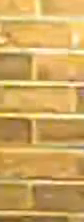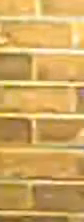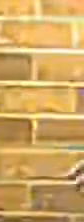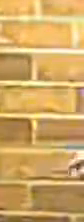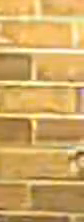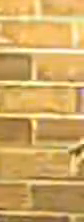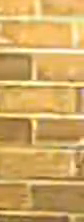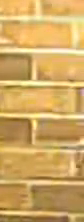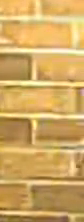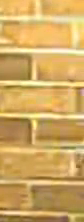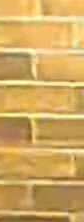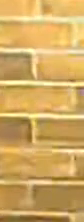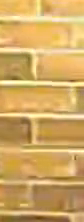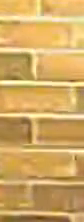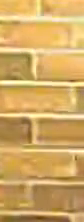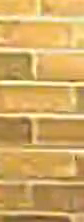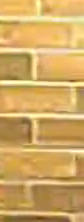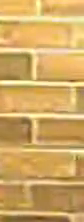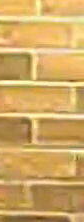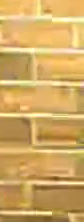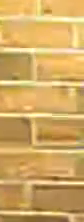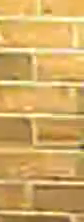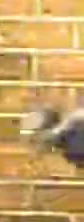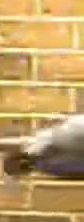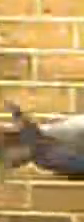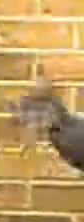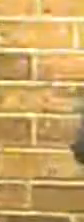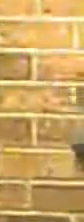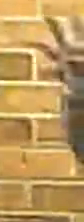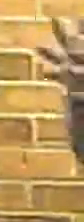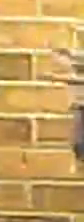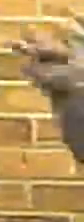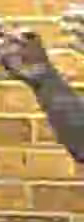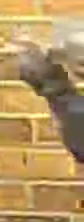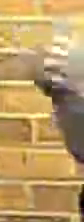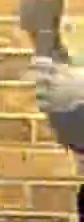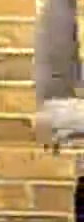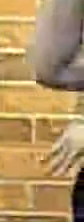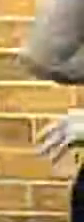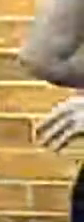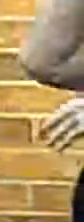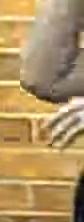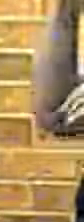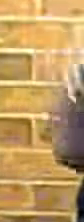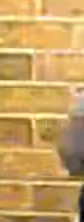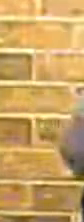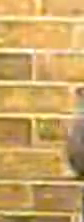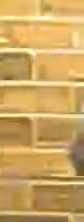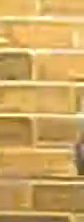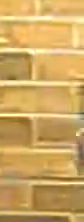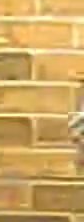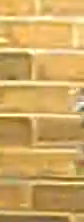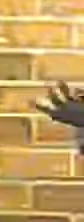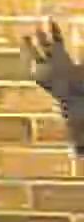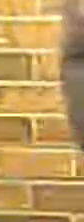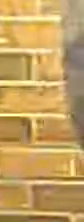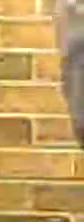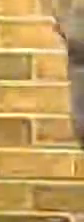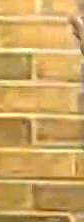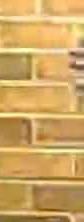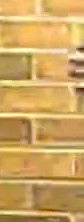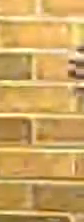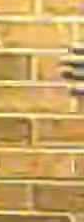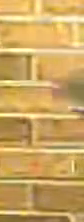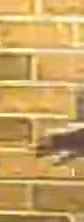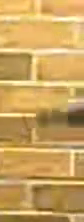respond to Wallasey, and you said, Burton Head, within, and you said, within ten minutes. You